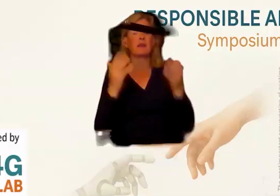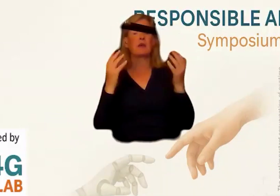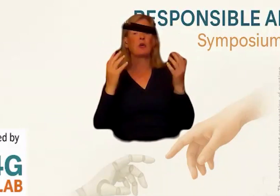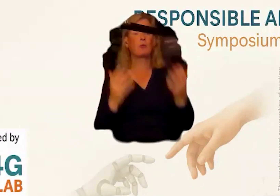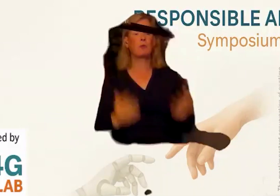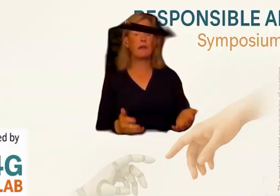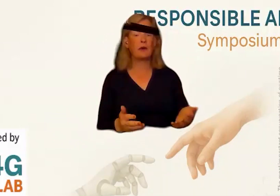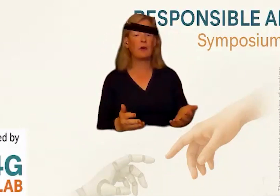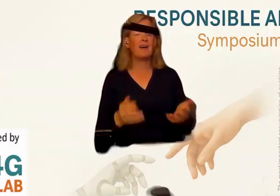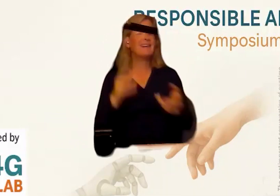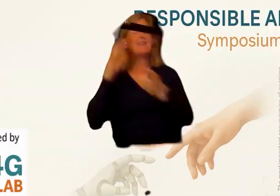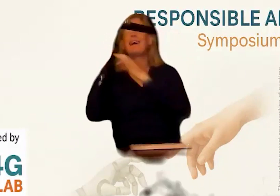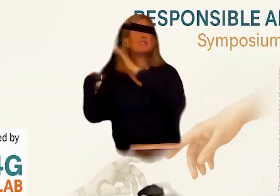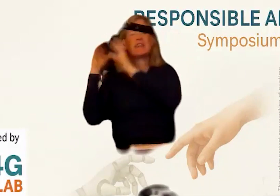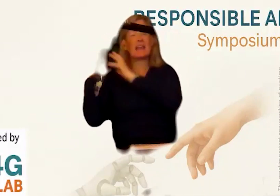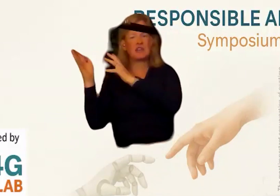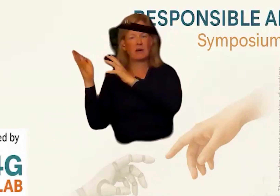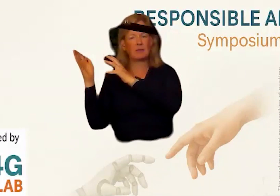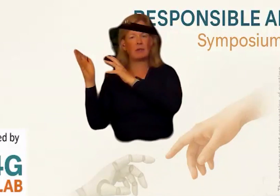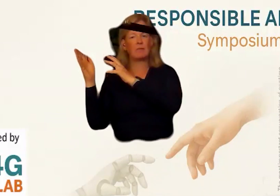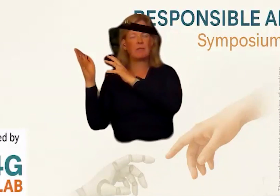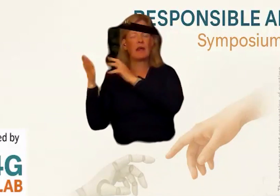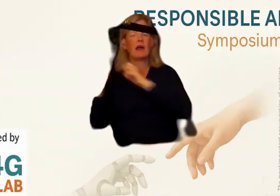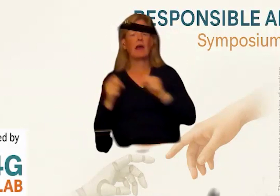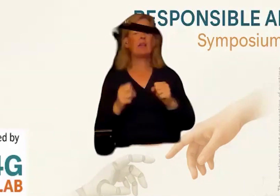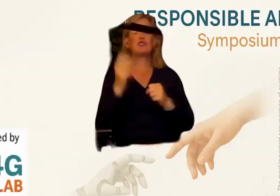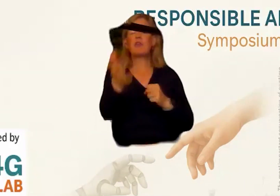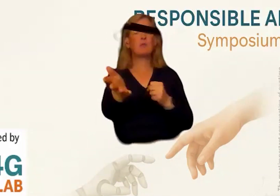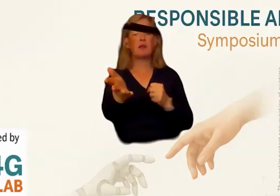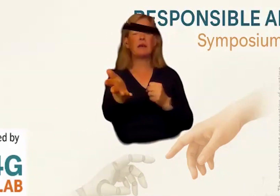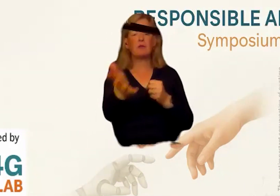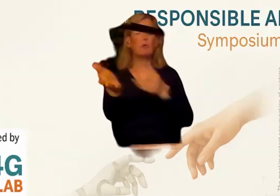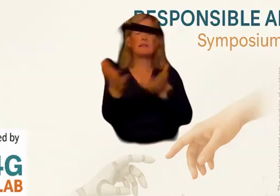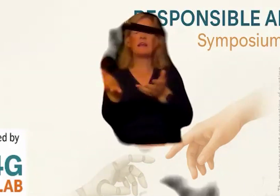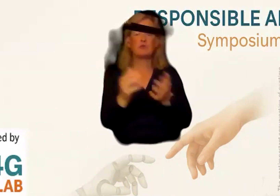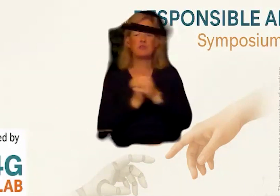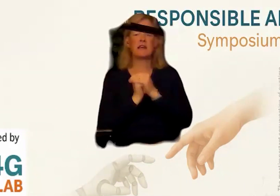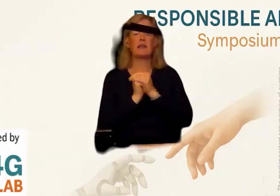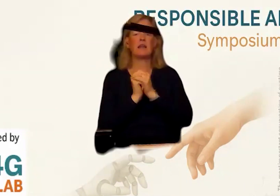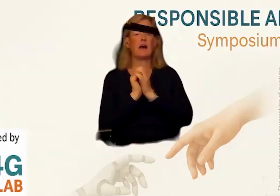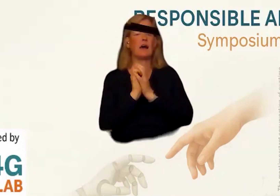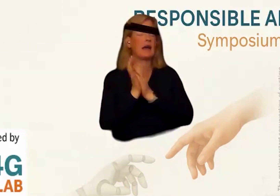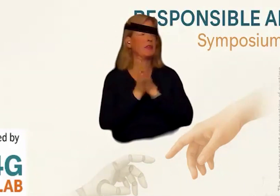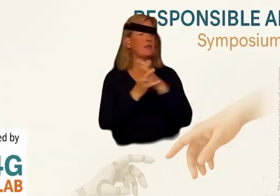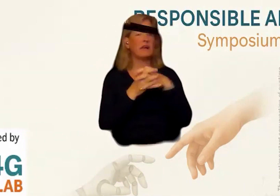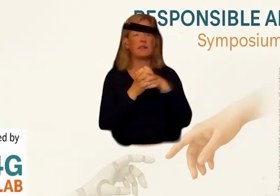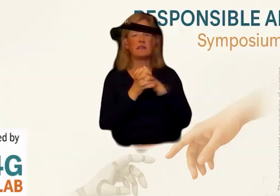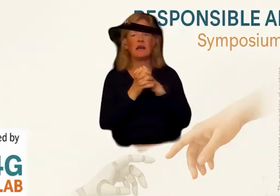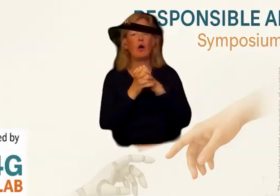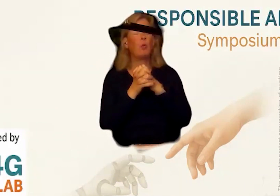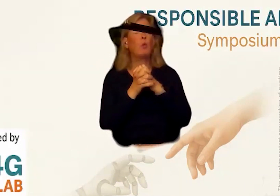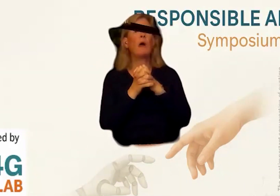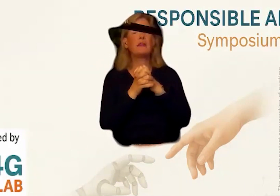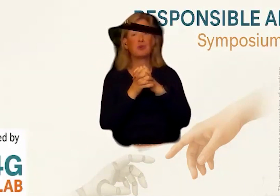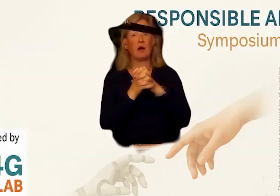solving something real, not just an engineering problem. And so that really resonates what you said, Heather,